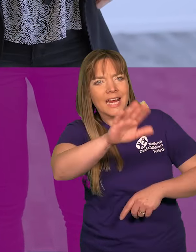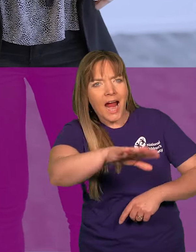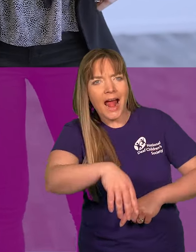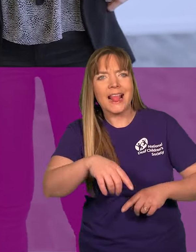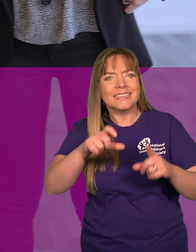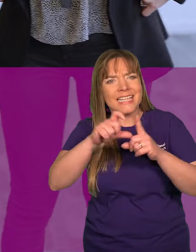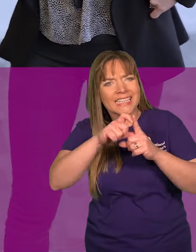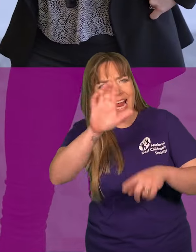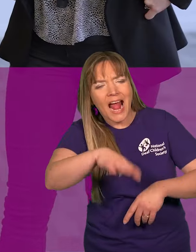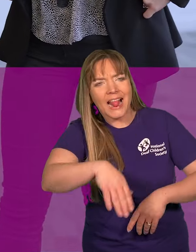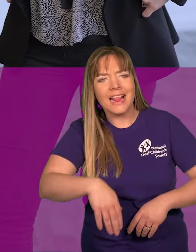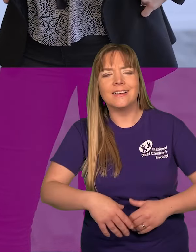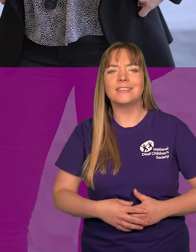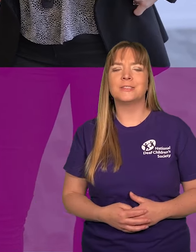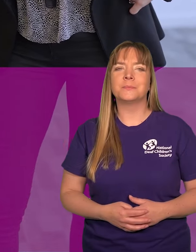Danielle!